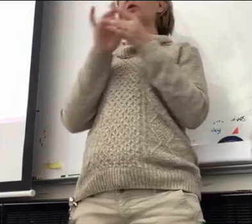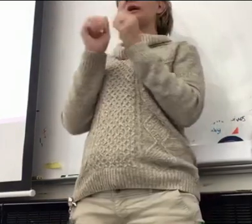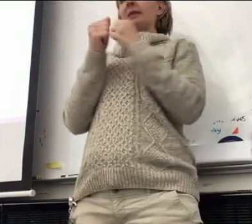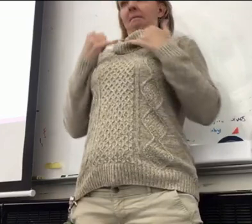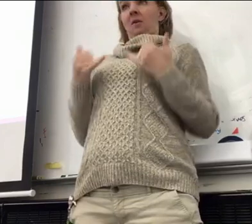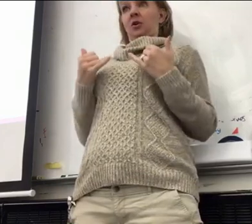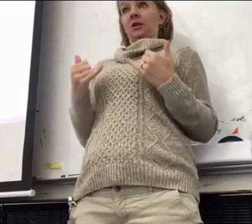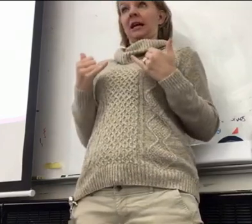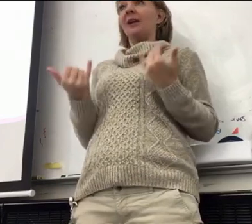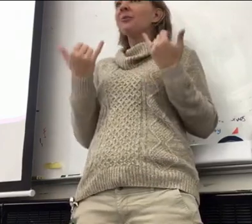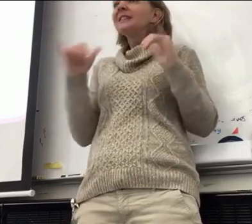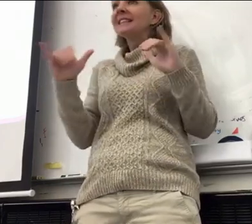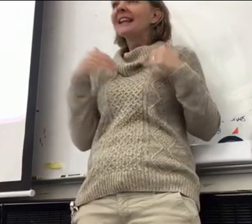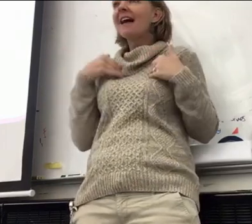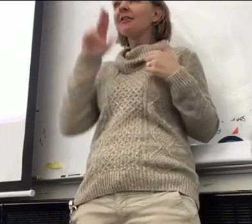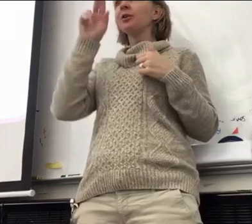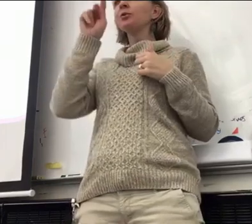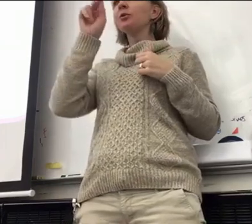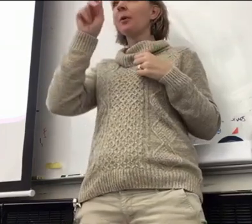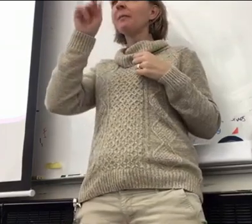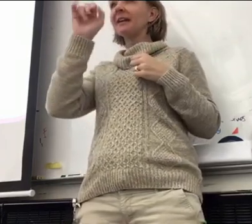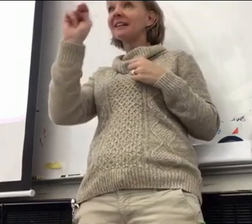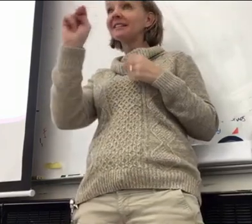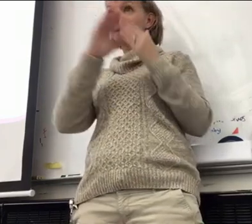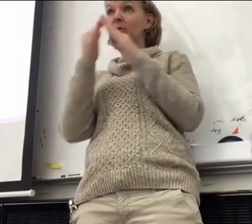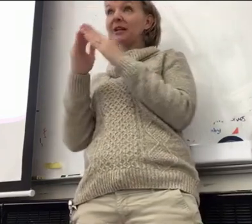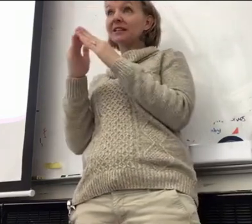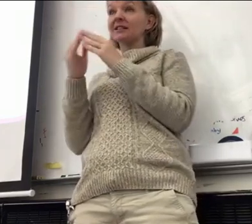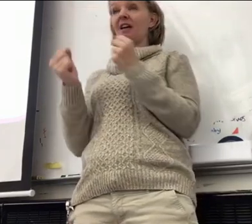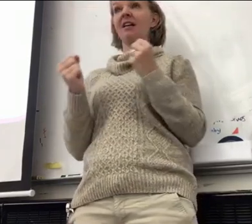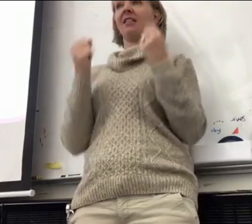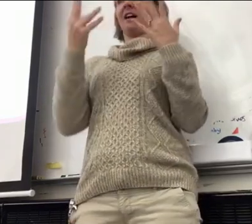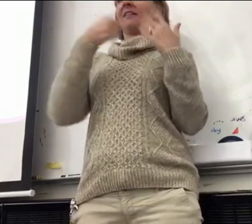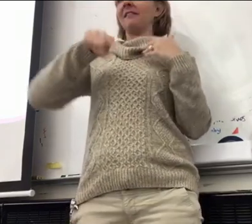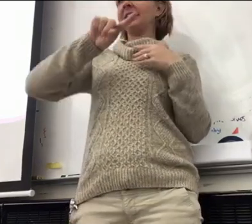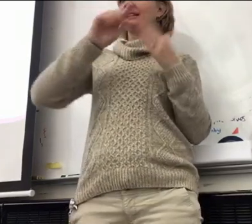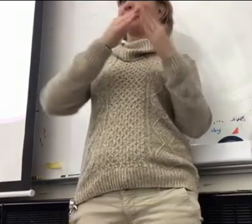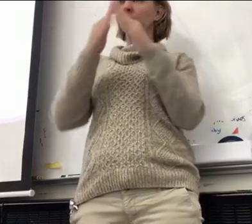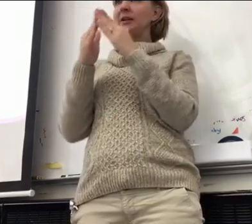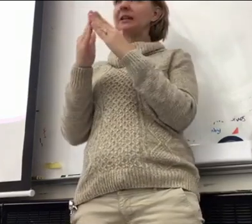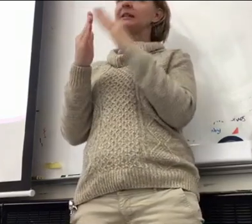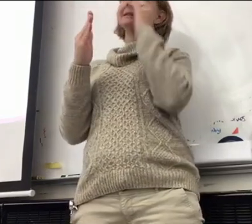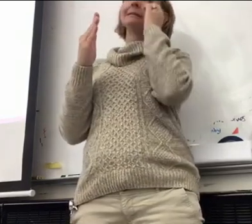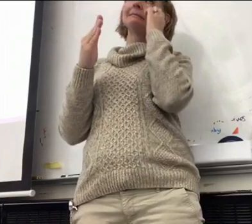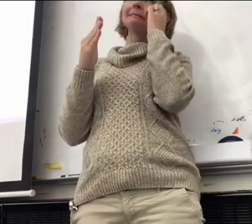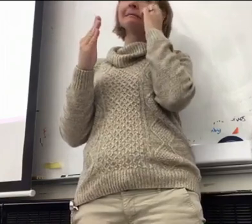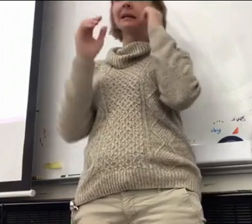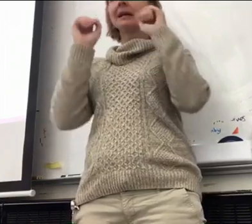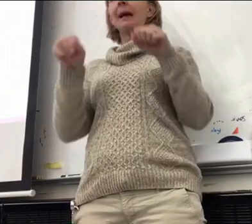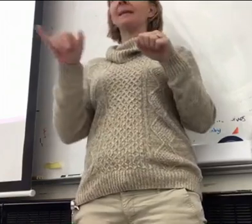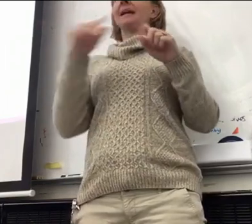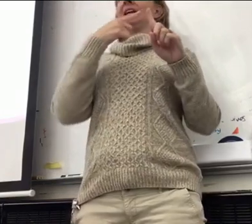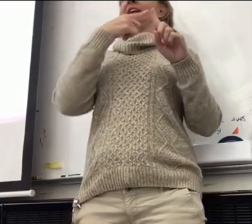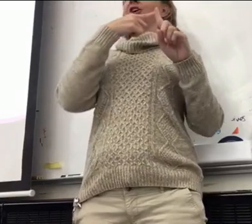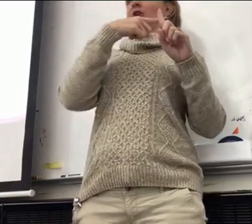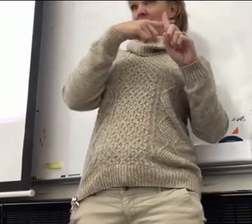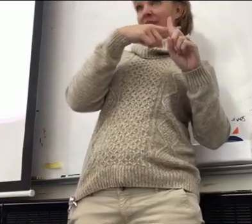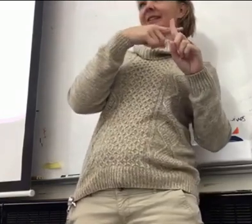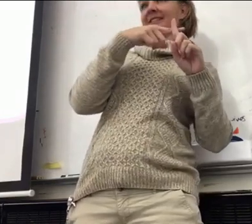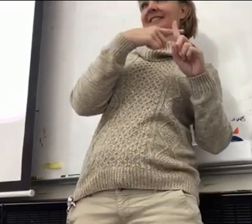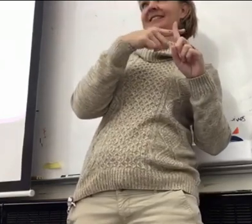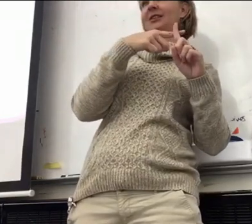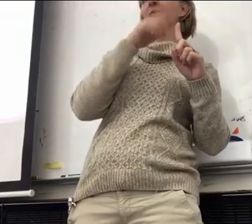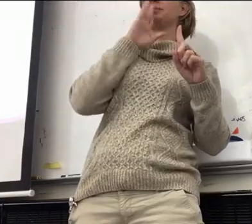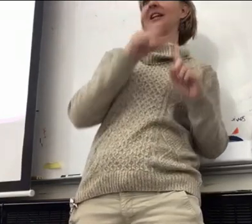modern day, we still have utopian communities. A lot of these utopian communities, though, can either be like good ones, which are going to